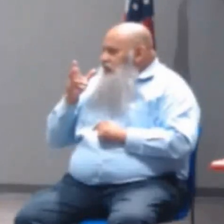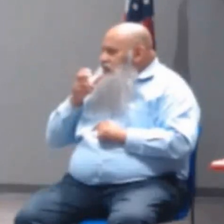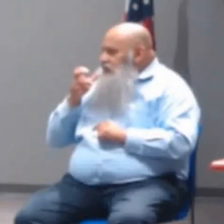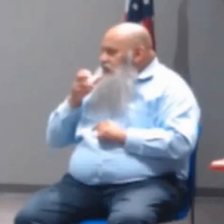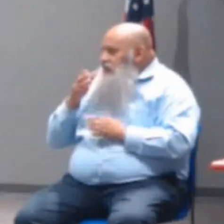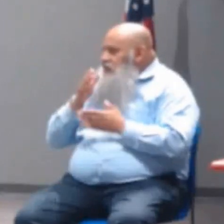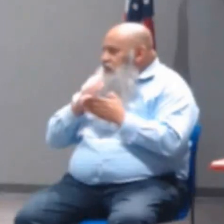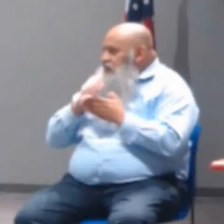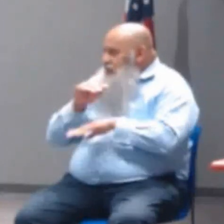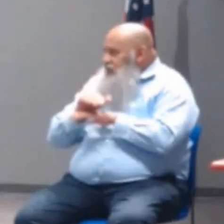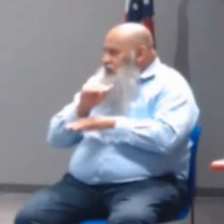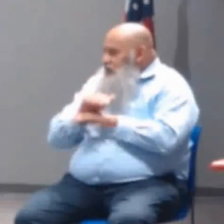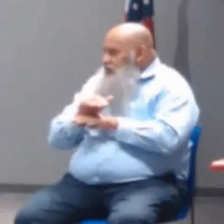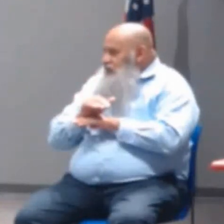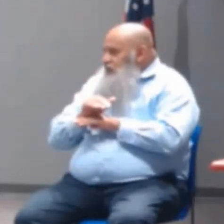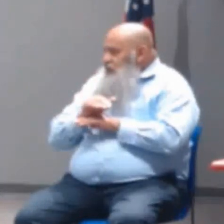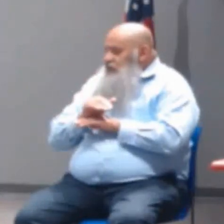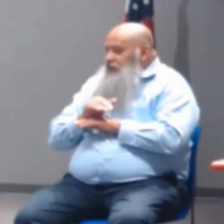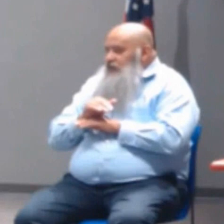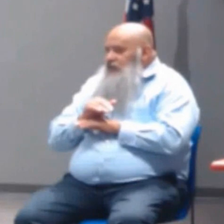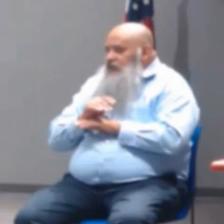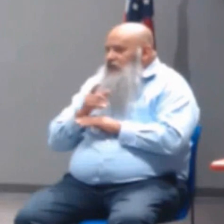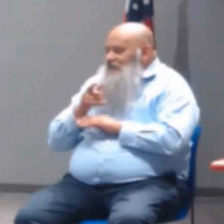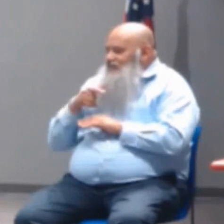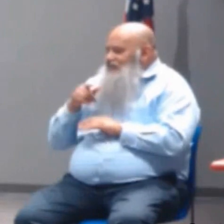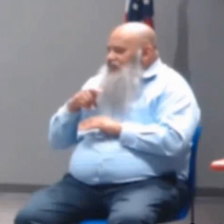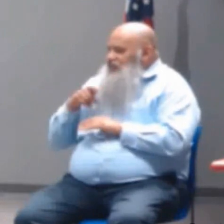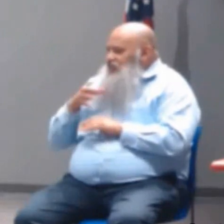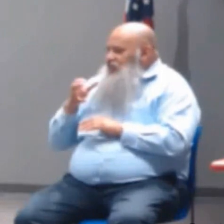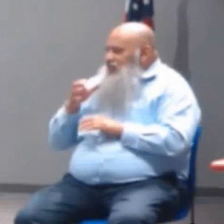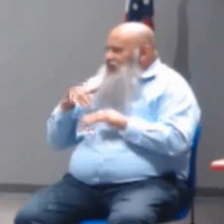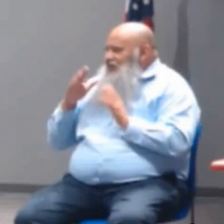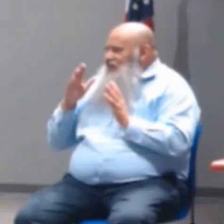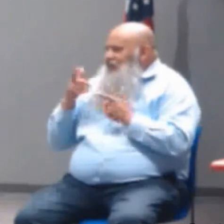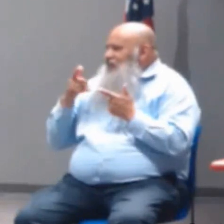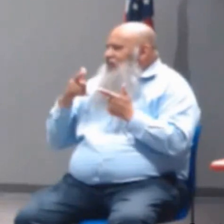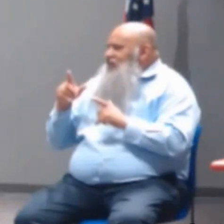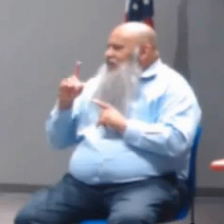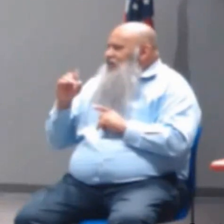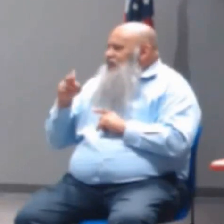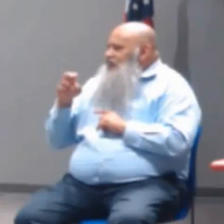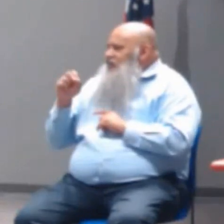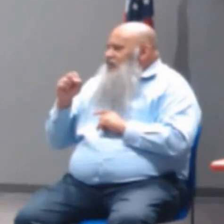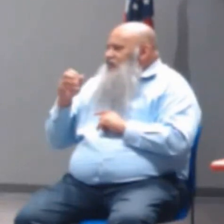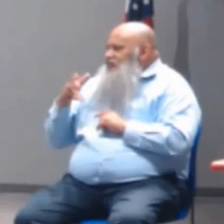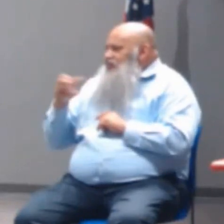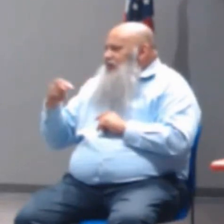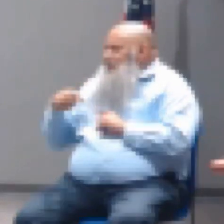nights, he just wanted to give up. Let the dragons drag him to their pit.